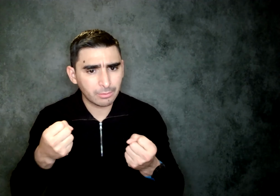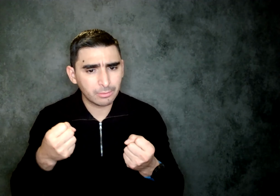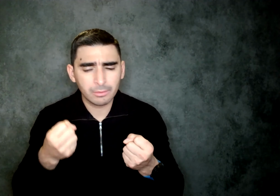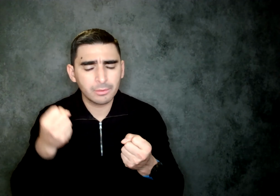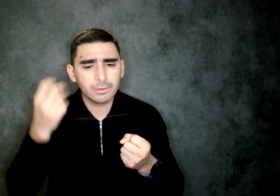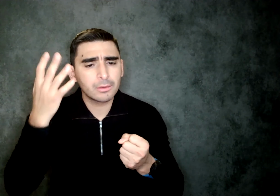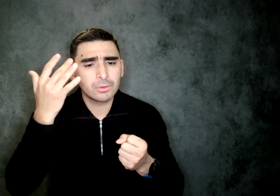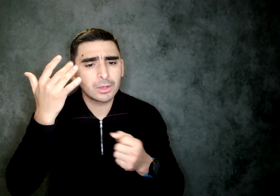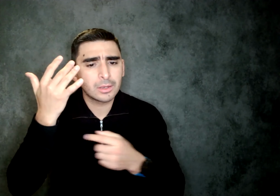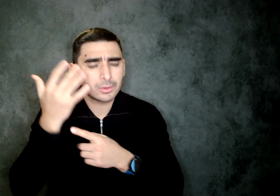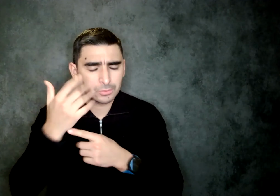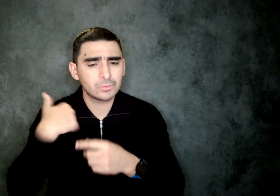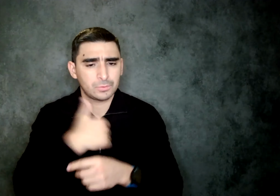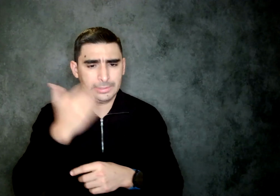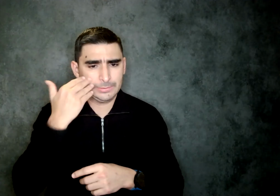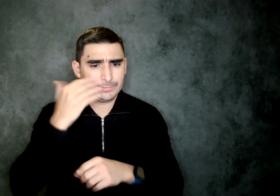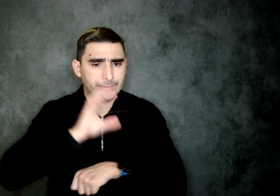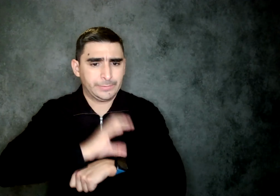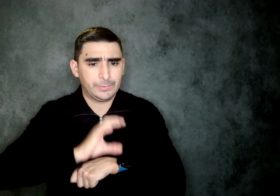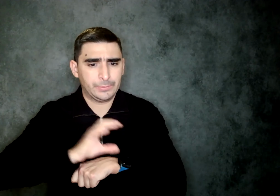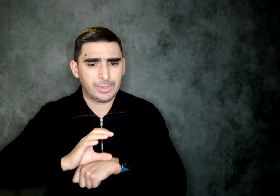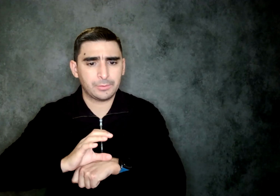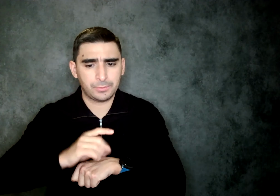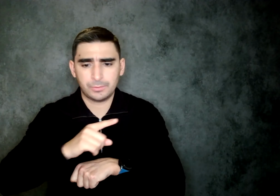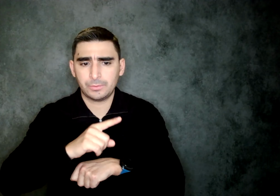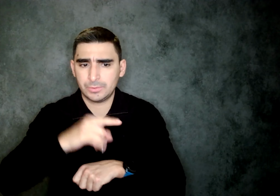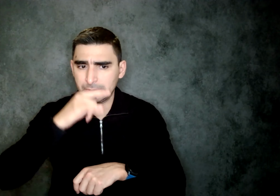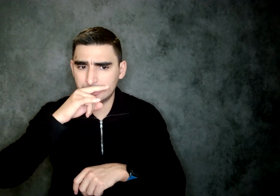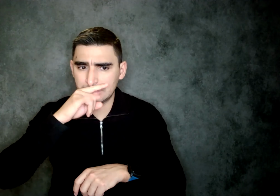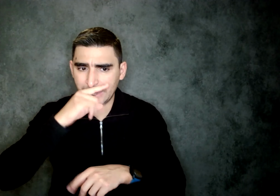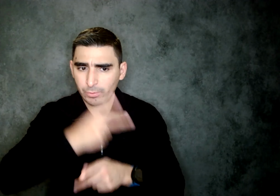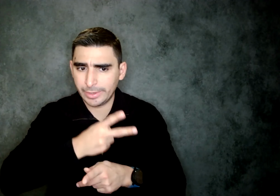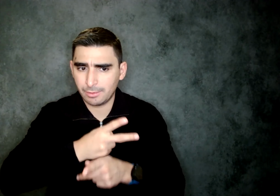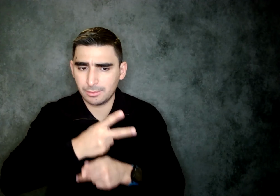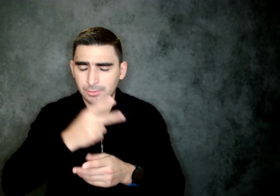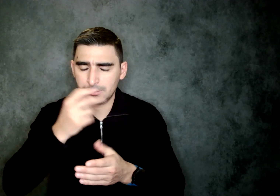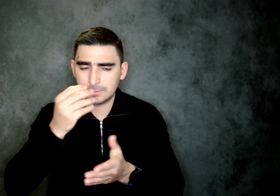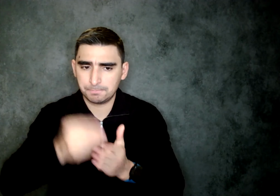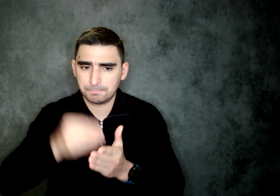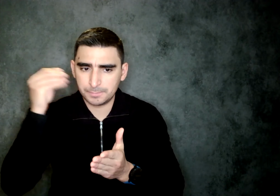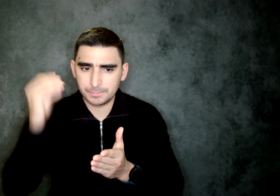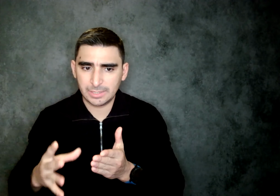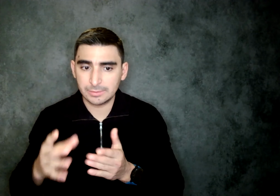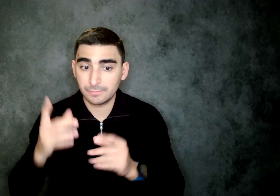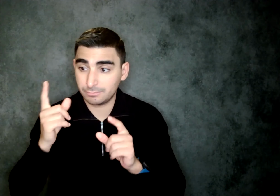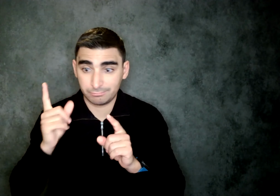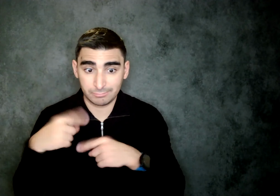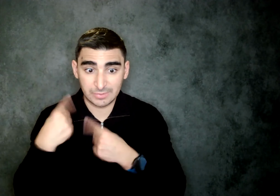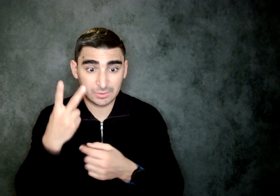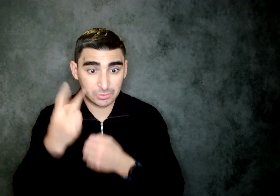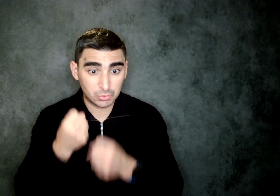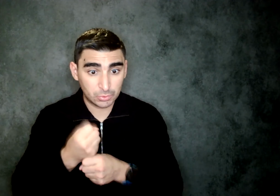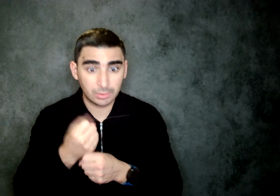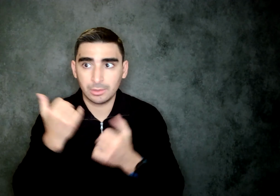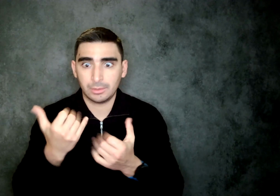Because we know that in Colorado, childcare is so expensive, and we've just been through 2 years where a lot of the weight have been on